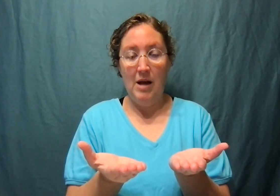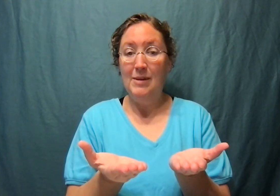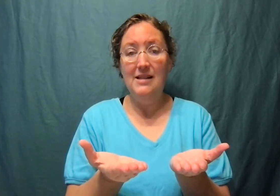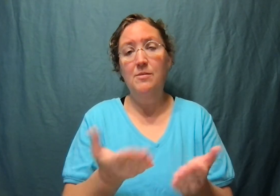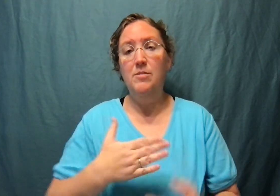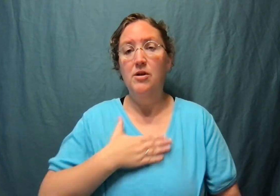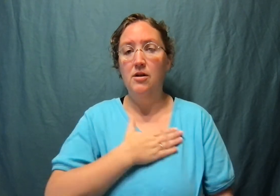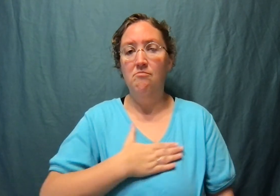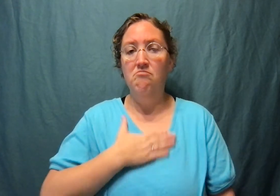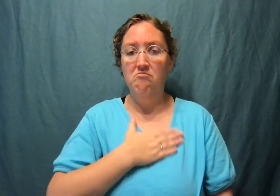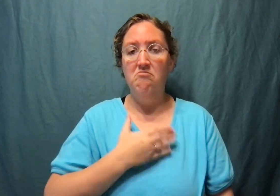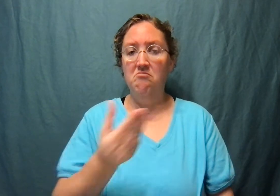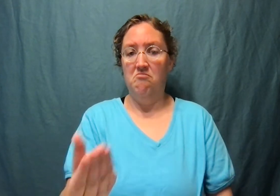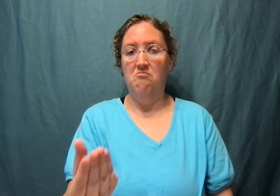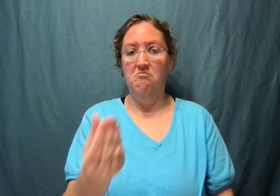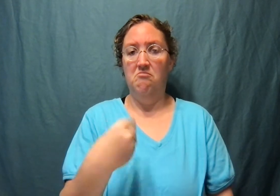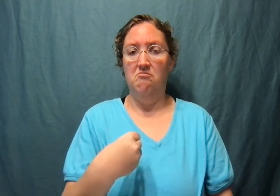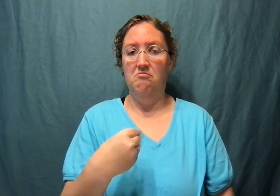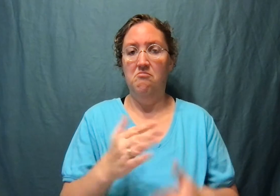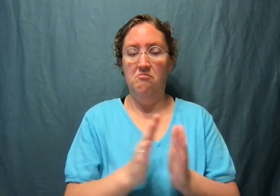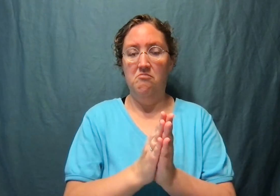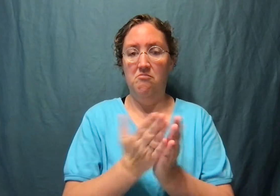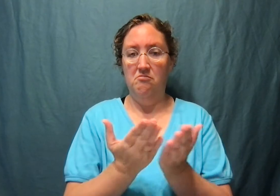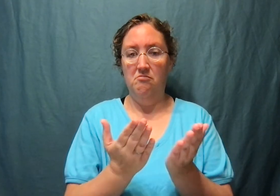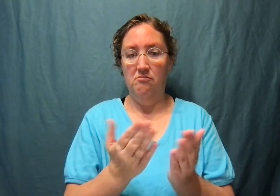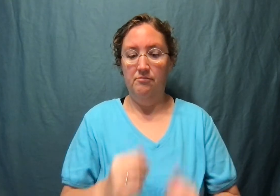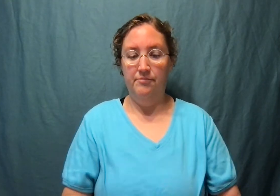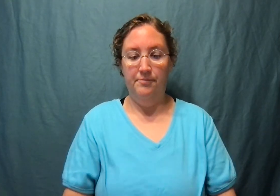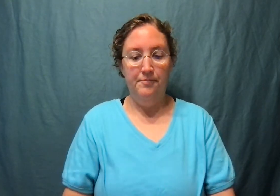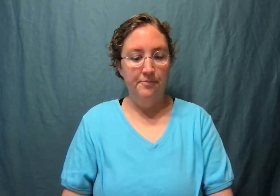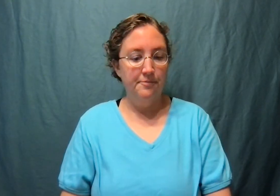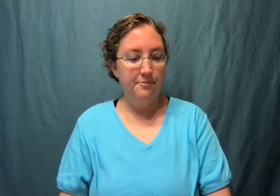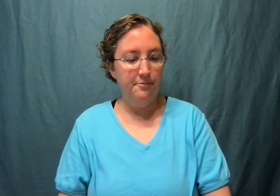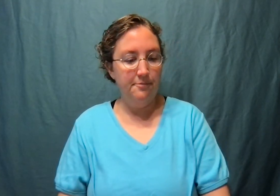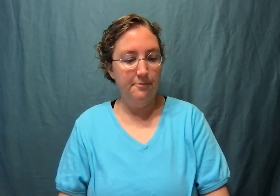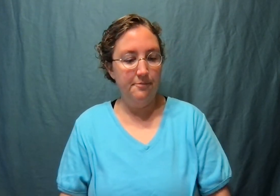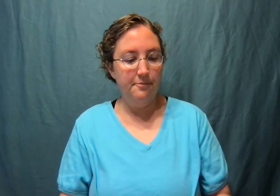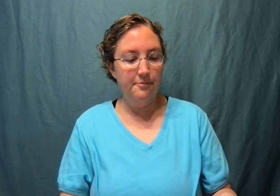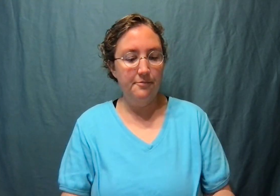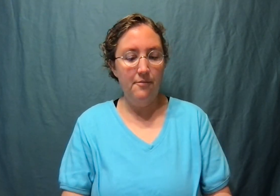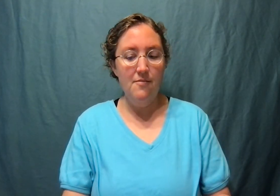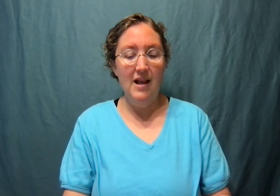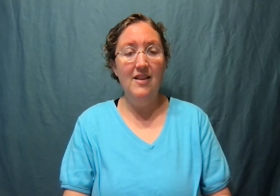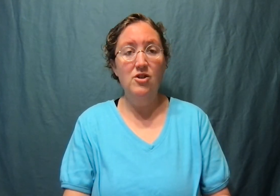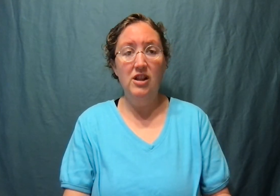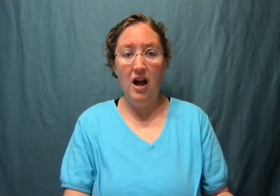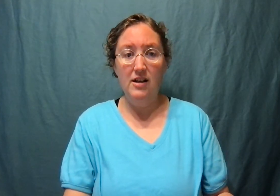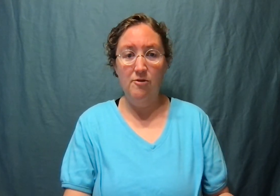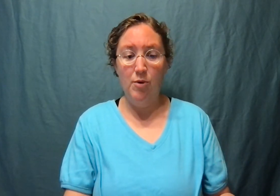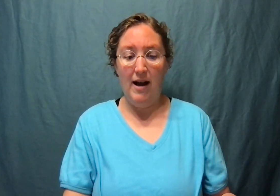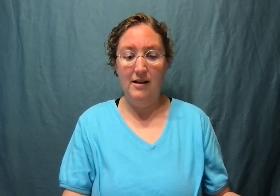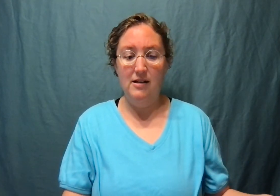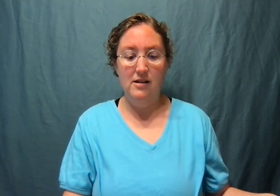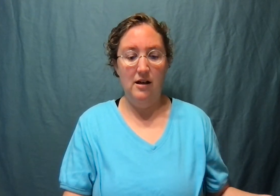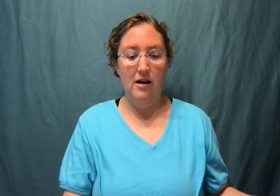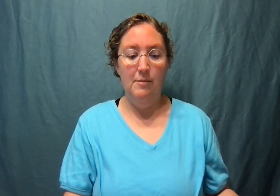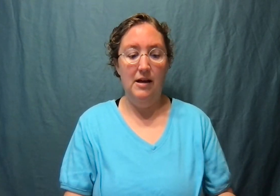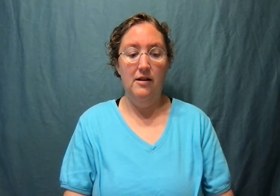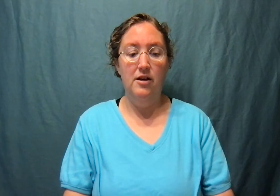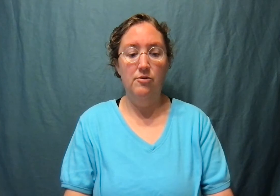give me the book. And there's lots of practice in the notes as